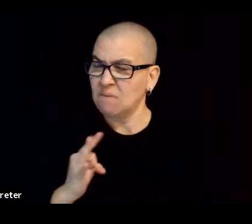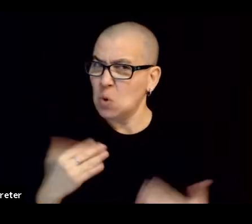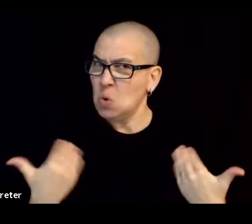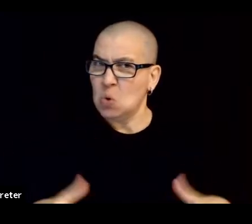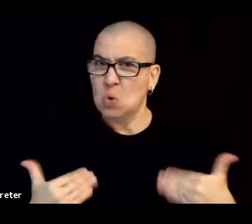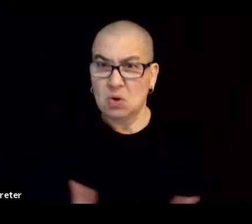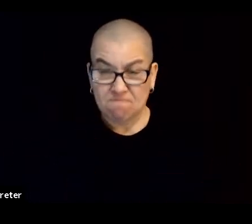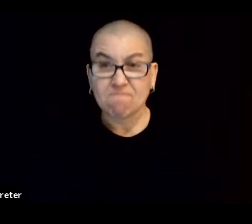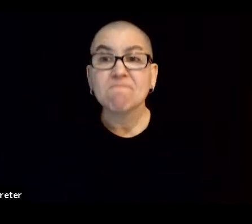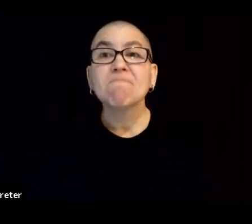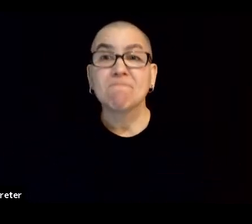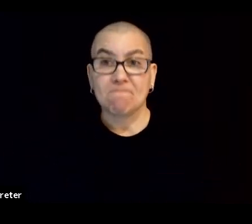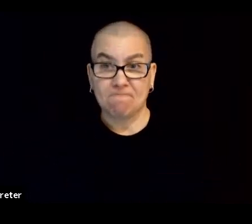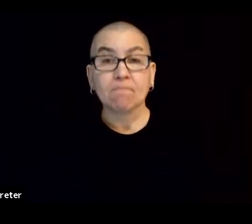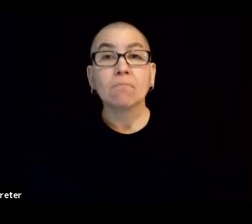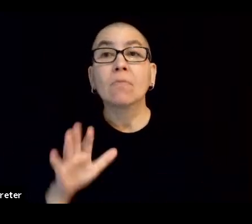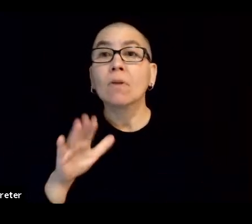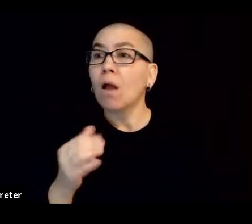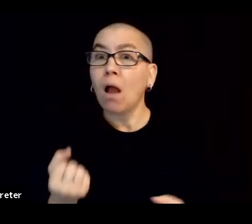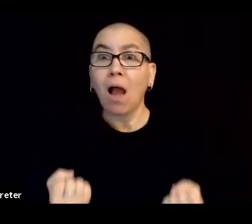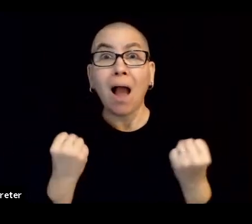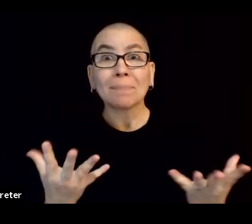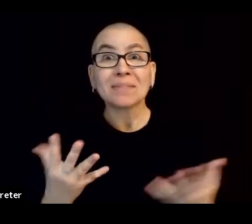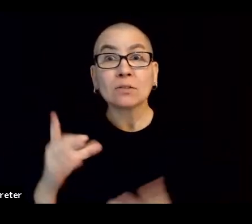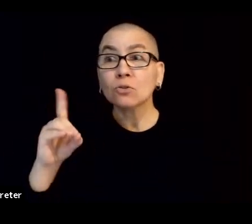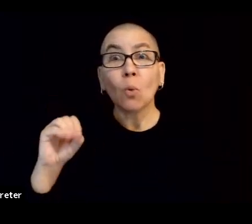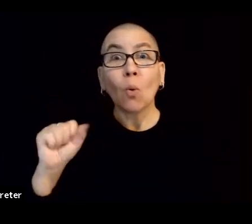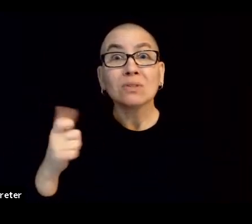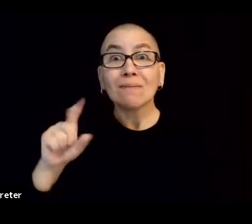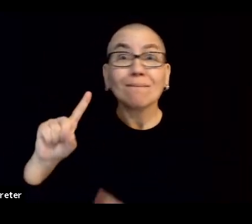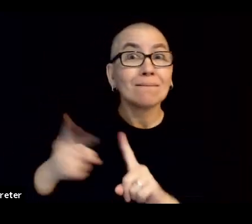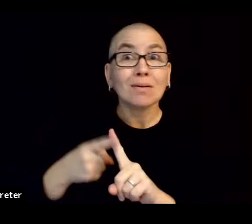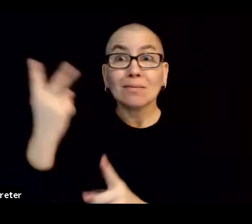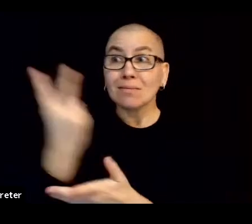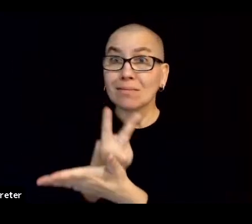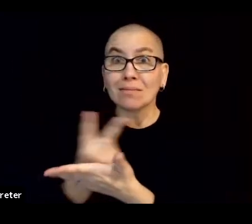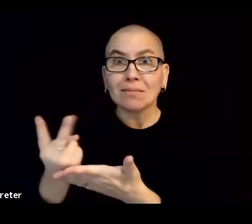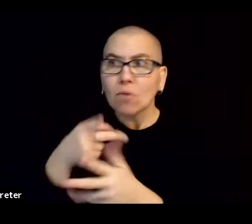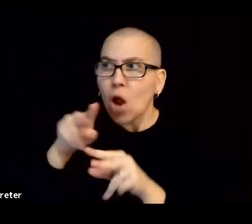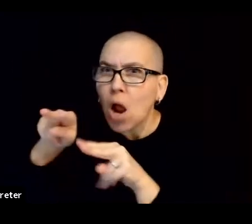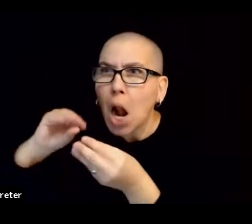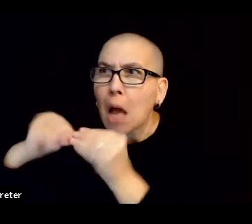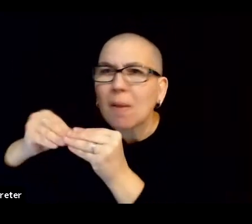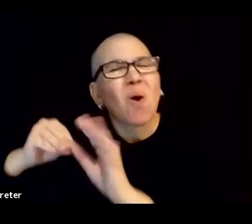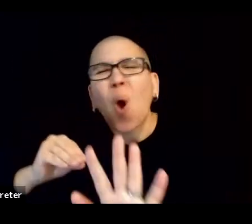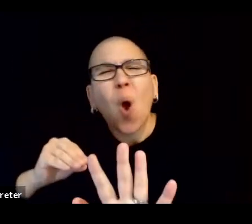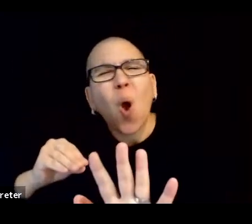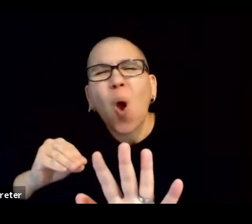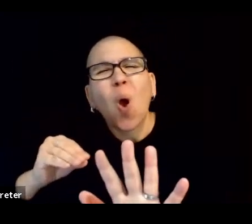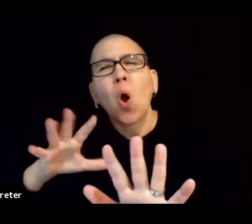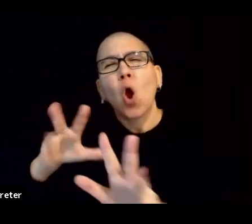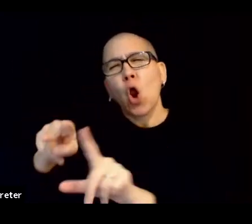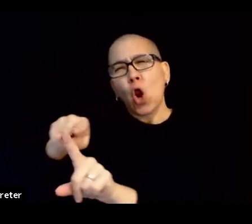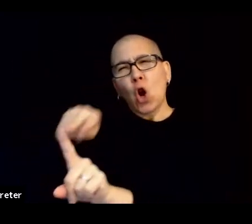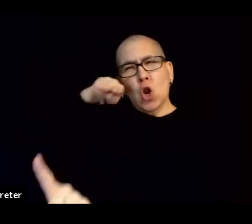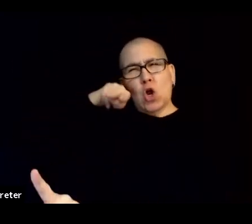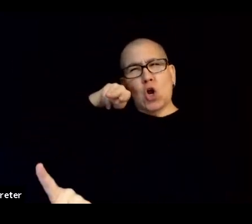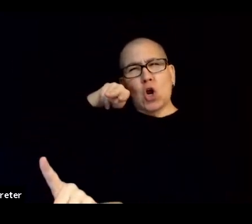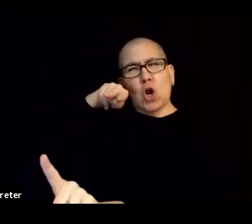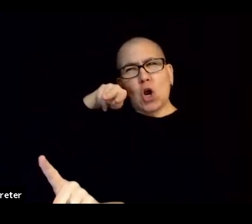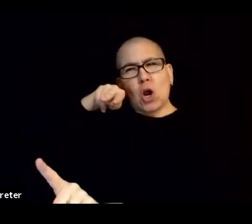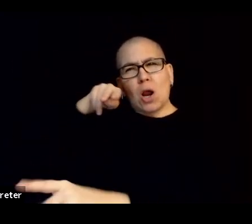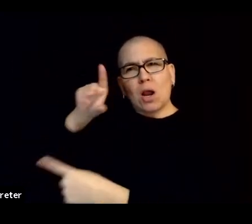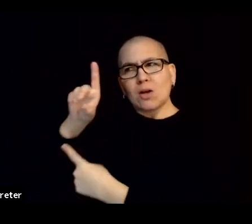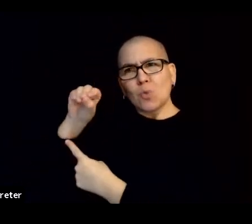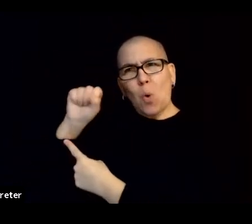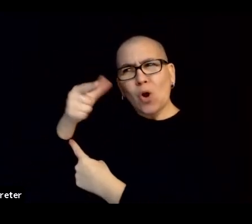first 15 days. It's how many doses that we can get and expand as quickly as possible to reach the critical mass. So here's the good